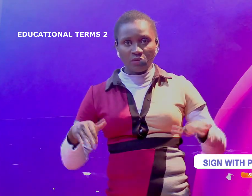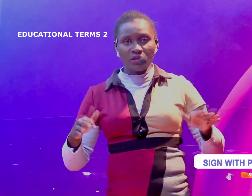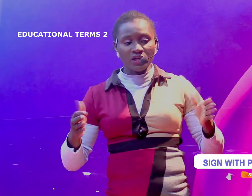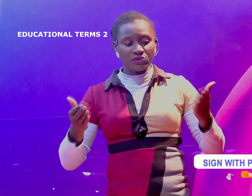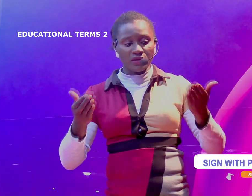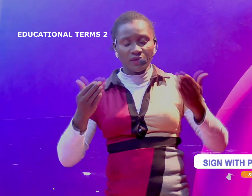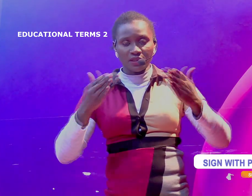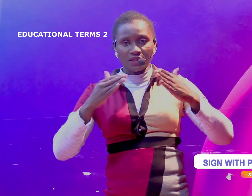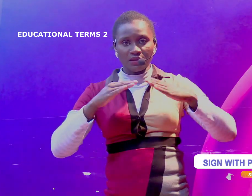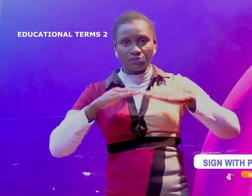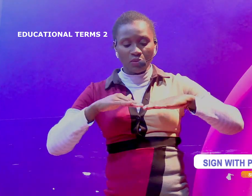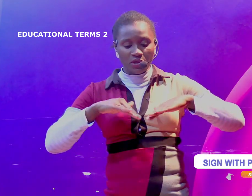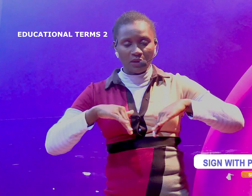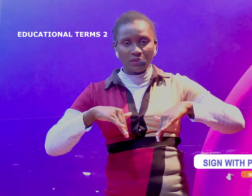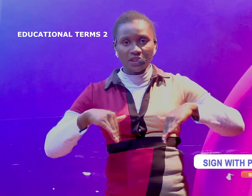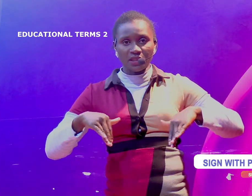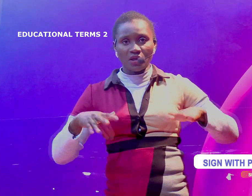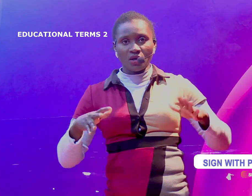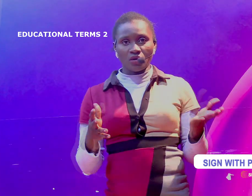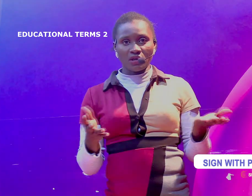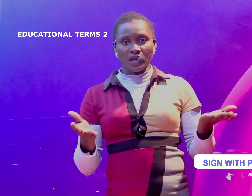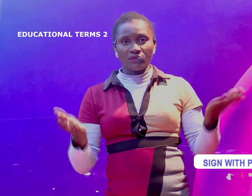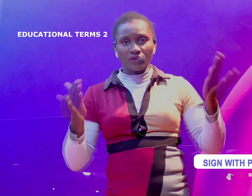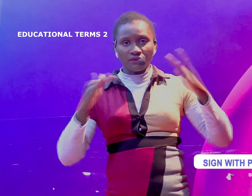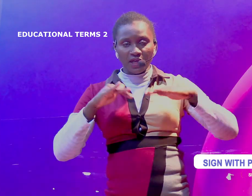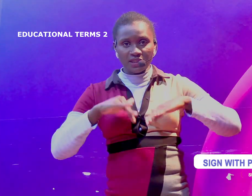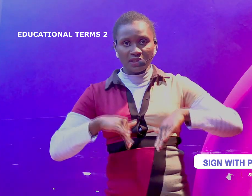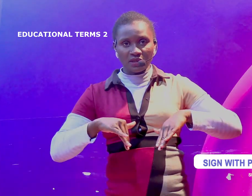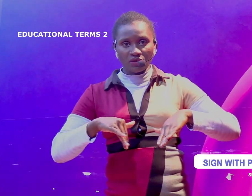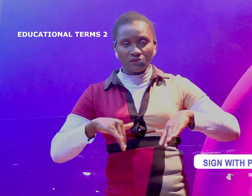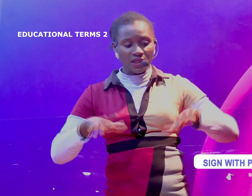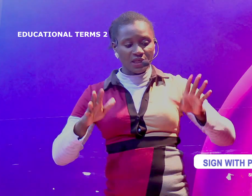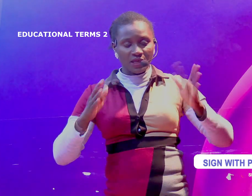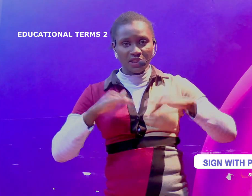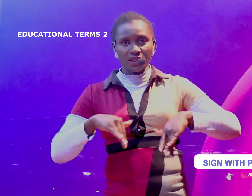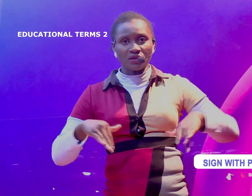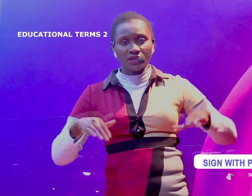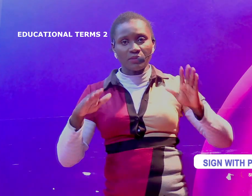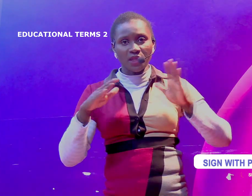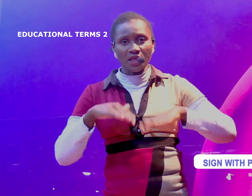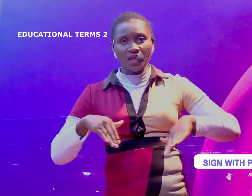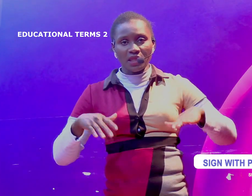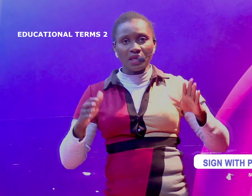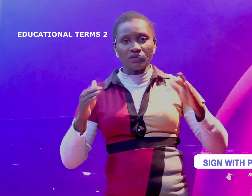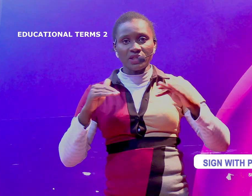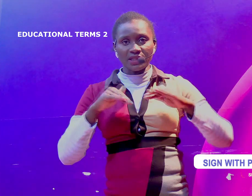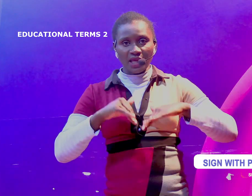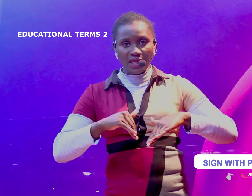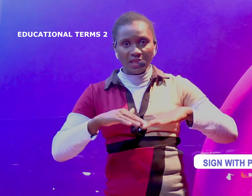you have found some people in a meeting, or they have convened in a meeting or something, and then you just enter